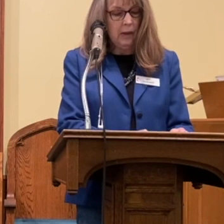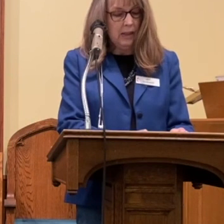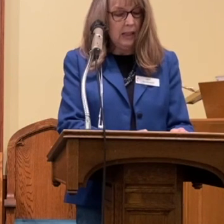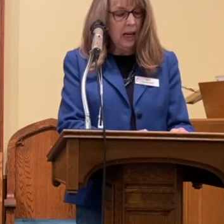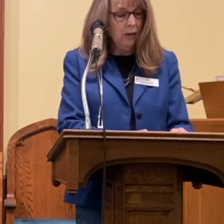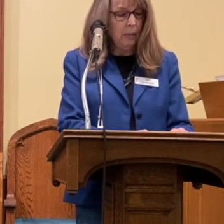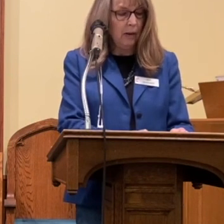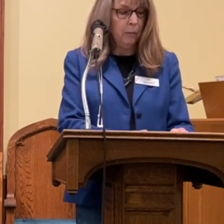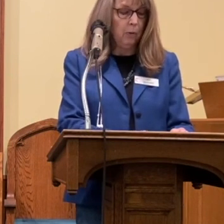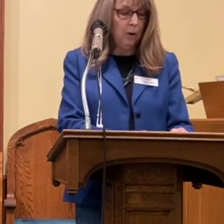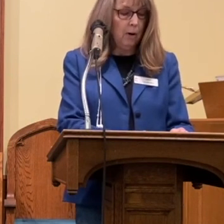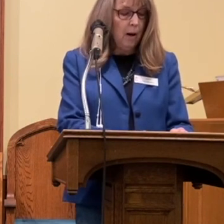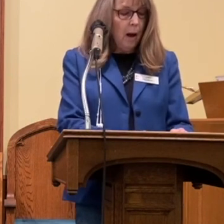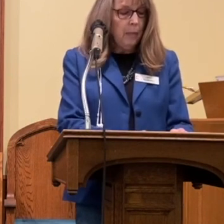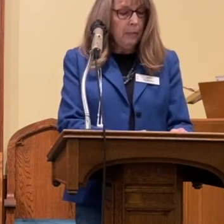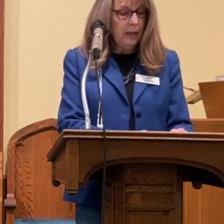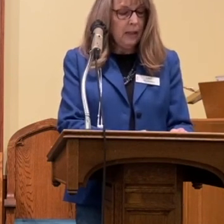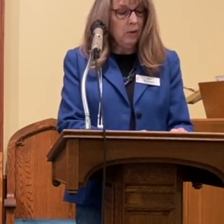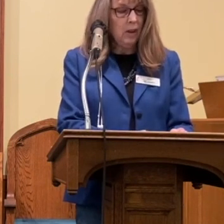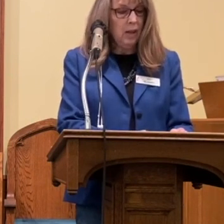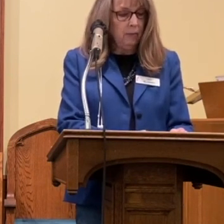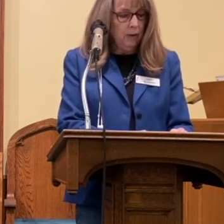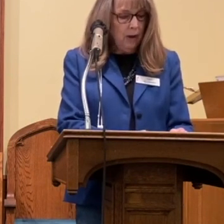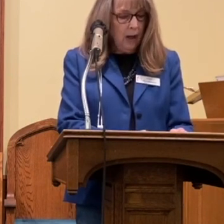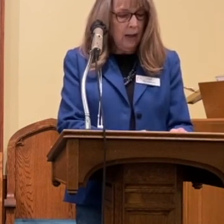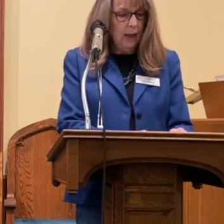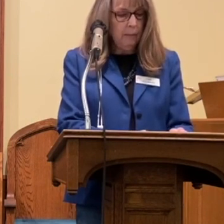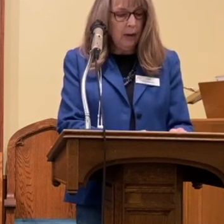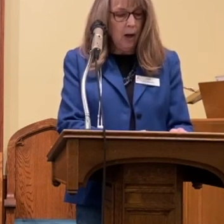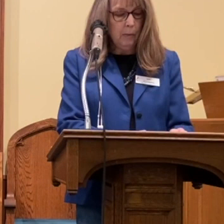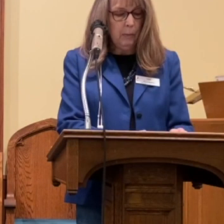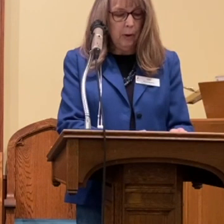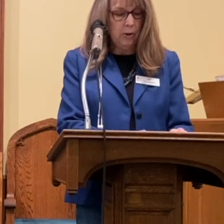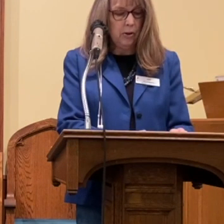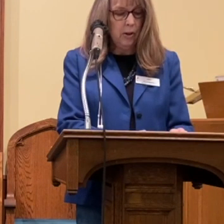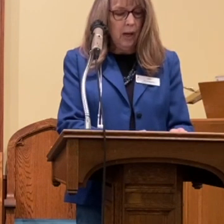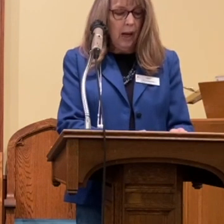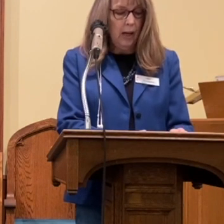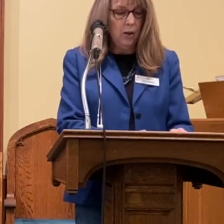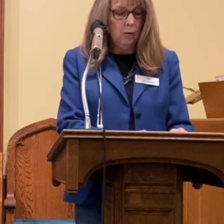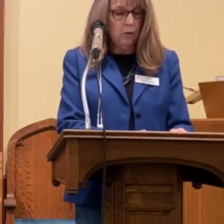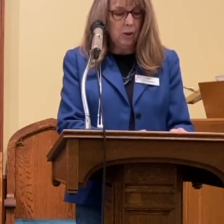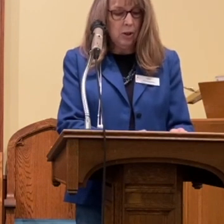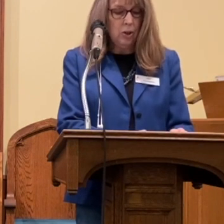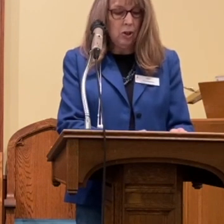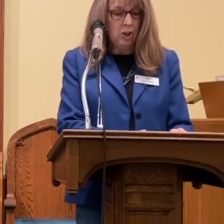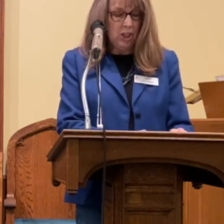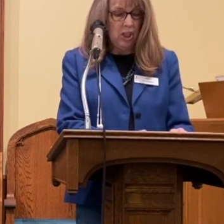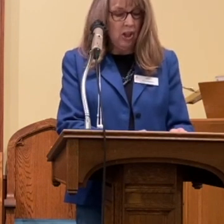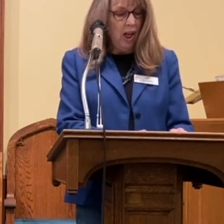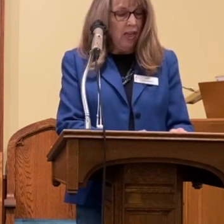not because he cared about the poor, but because he was a thief, and he kept the common purse and used